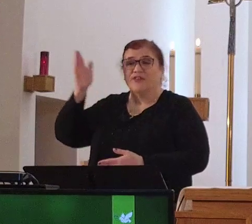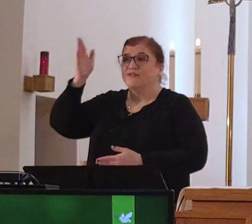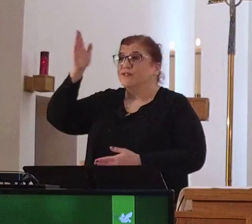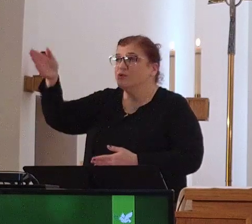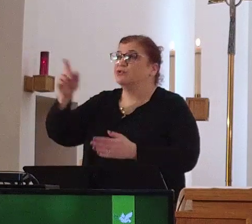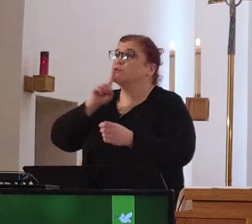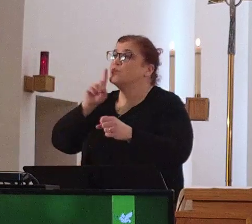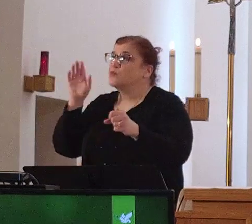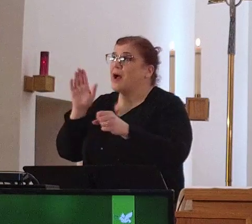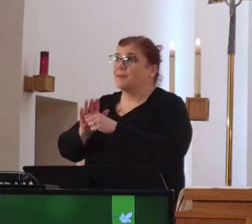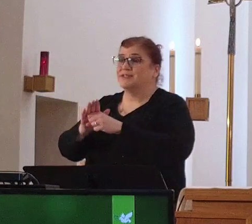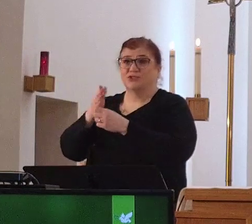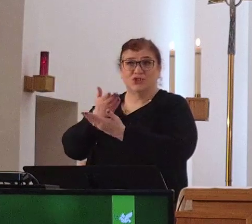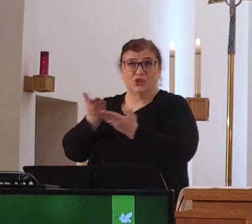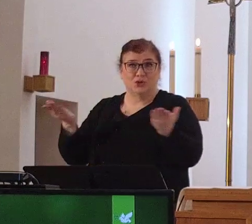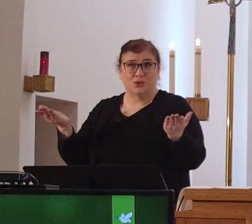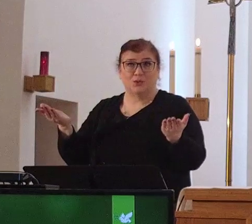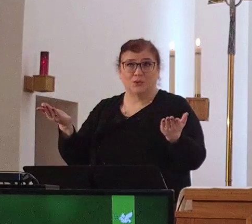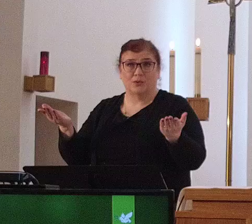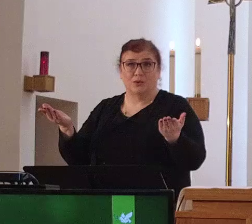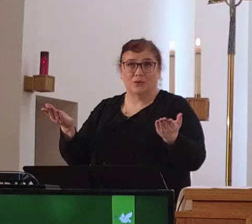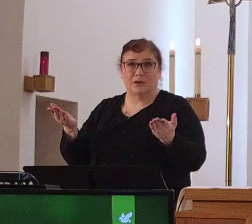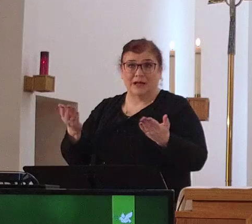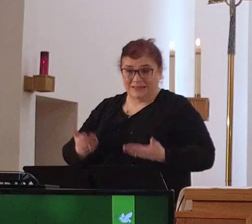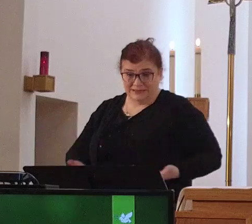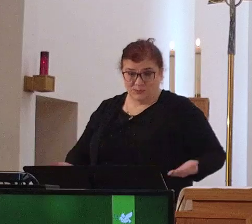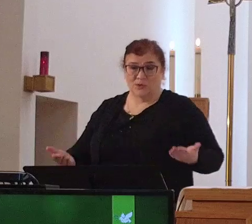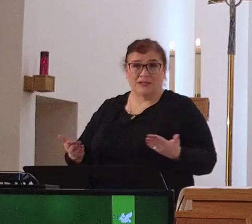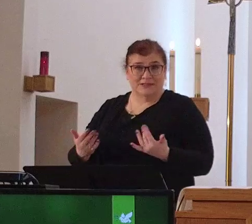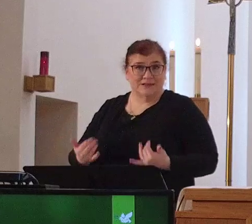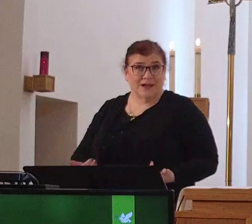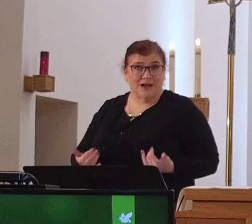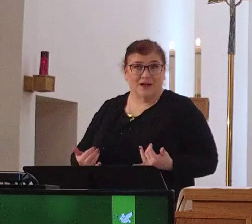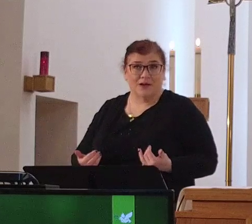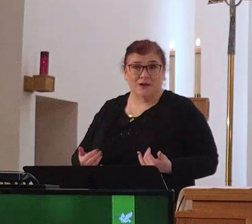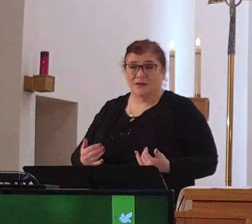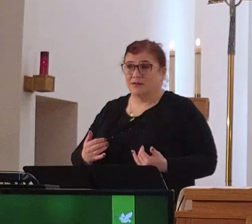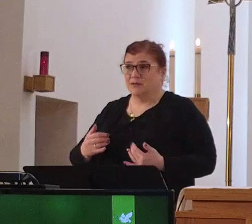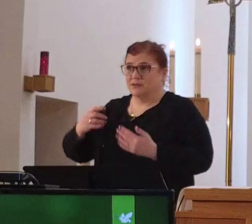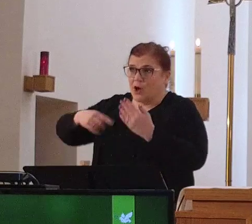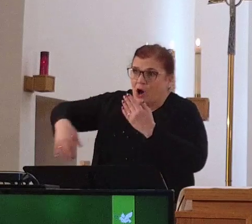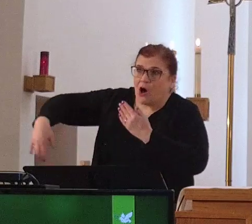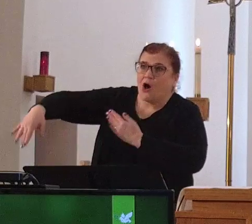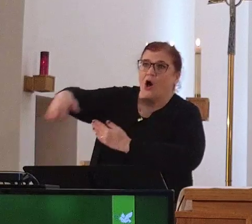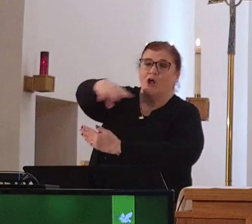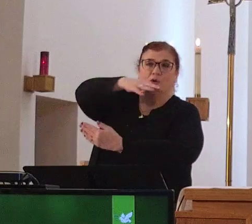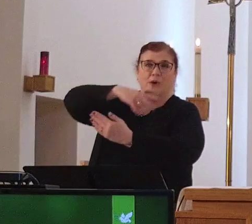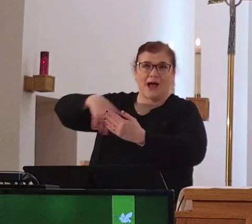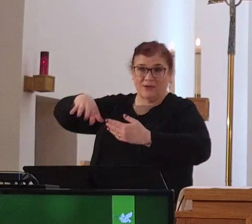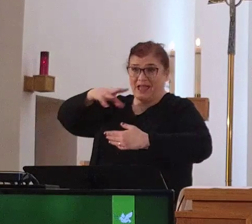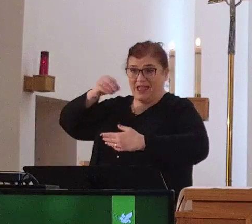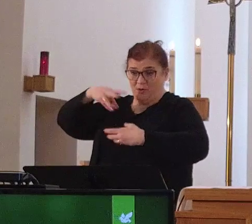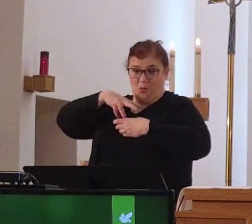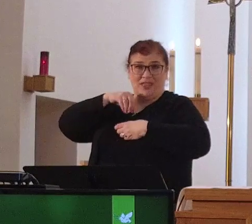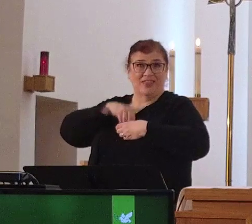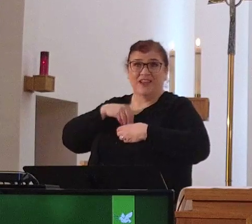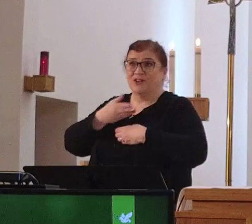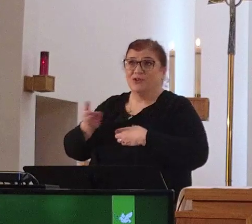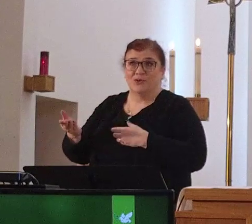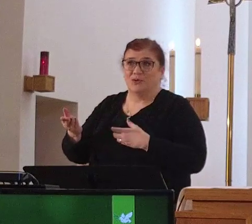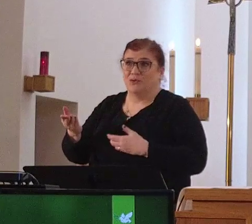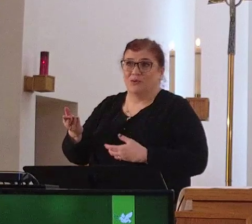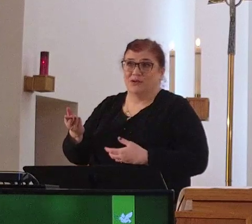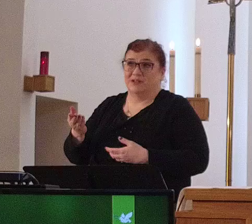that is promised to you and is present is all around and within you, and you